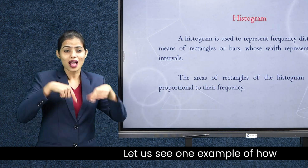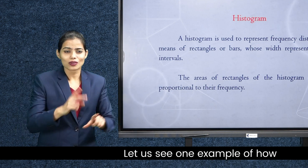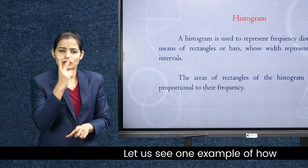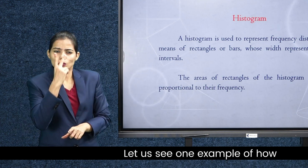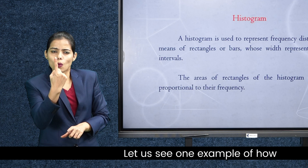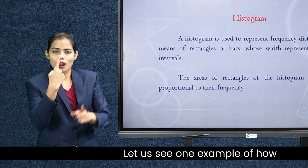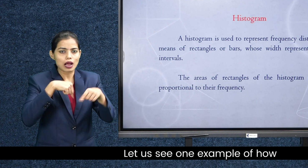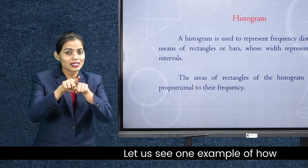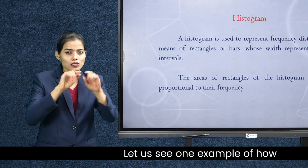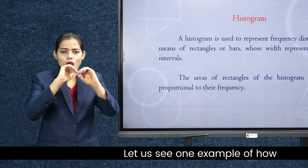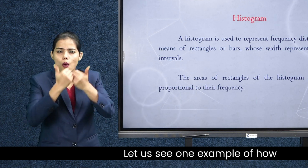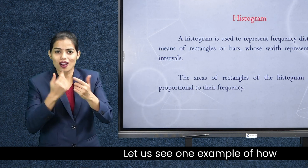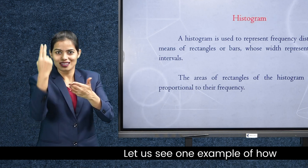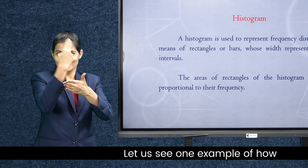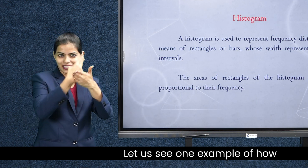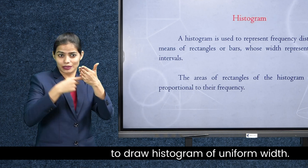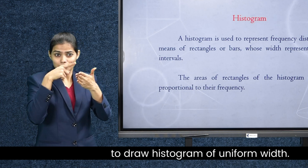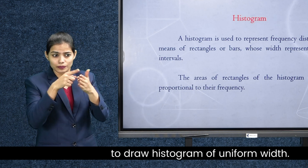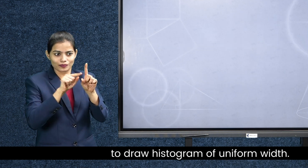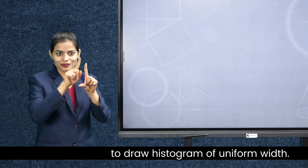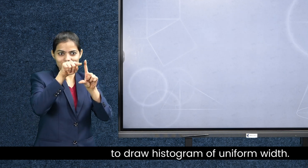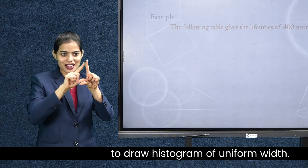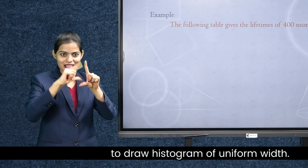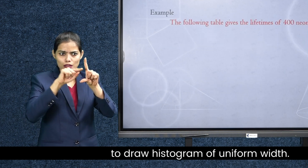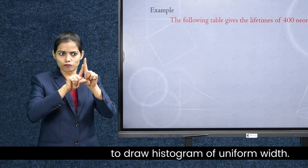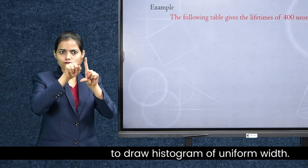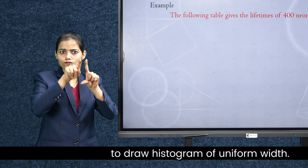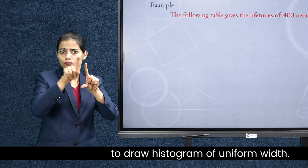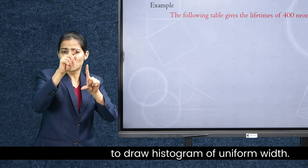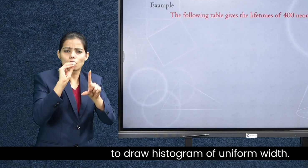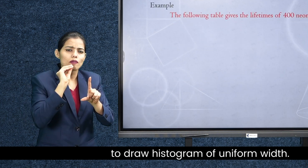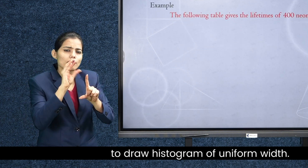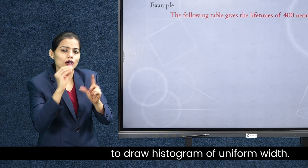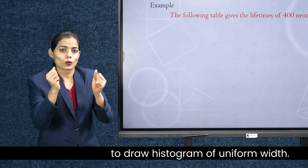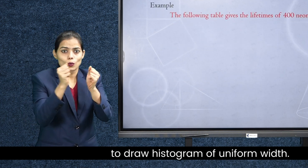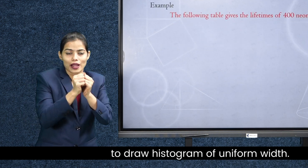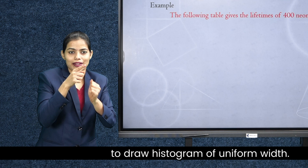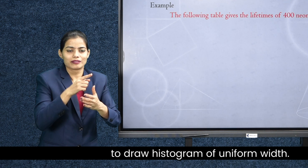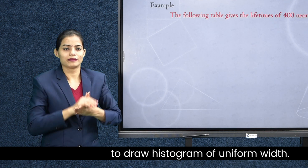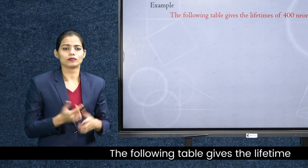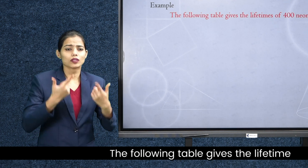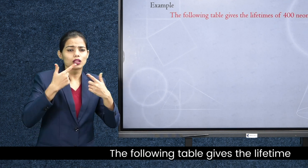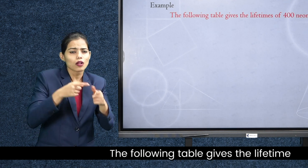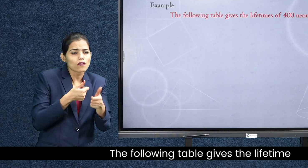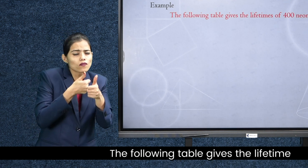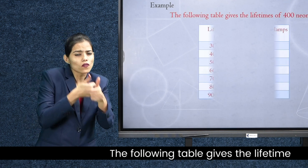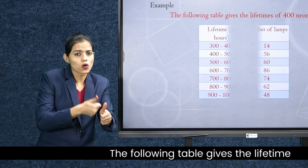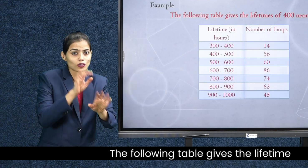Let us see one example of how to draw a histogram of uniform width. The following table